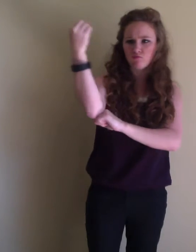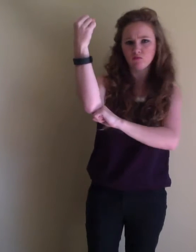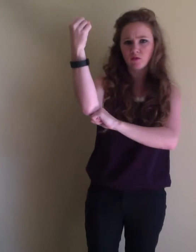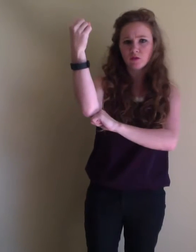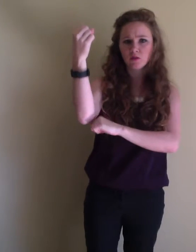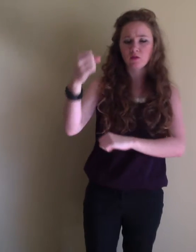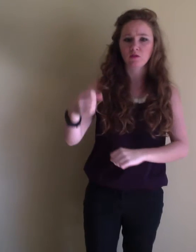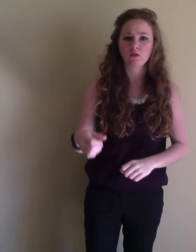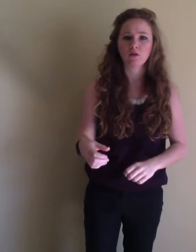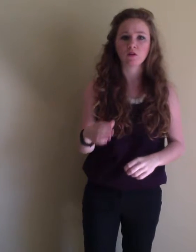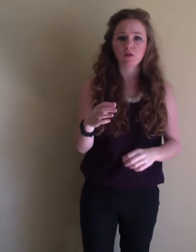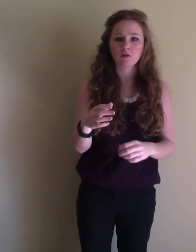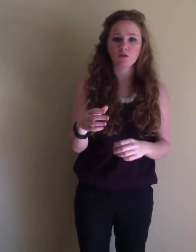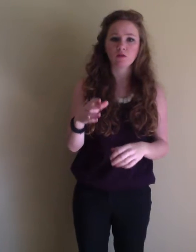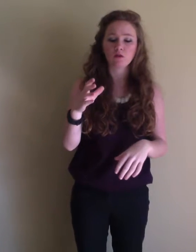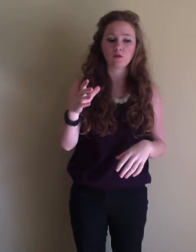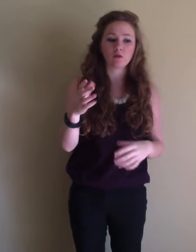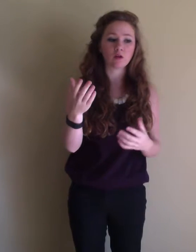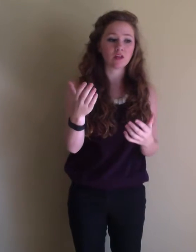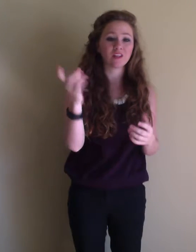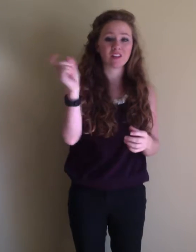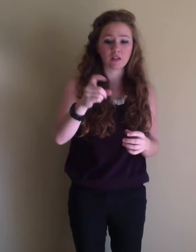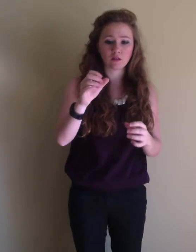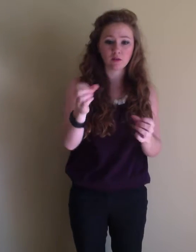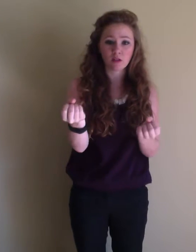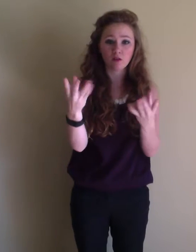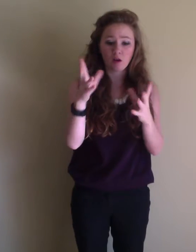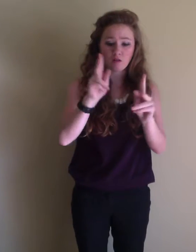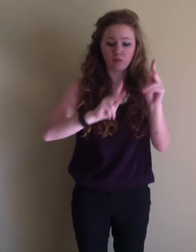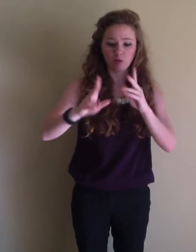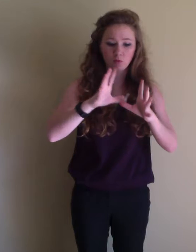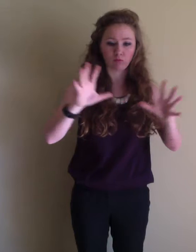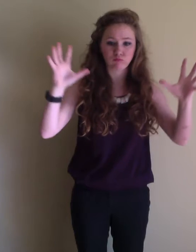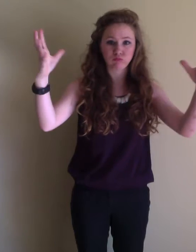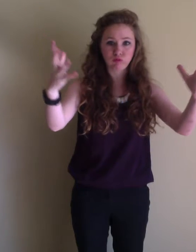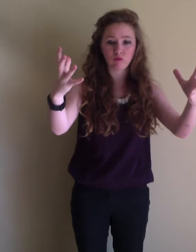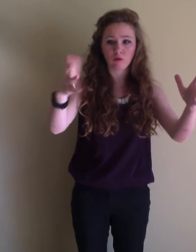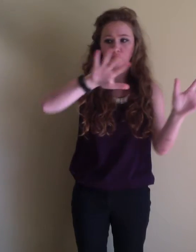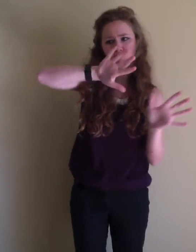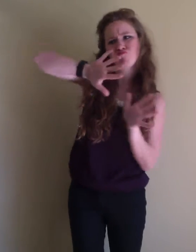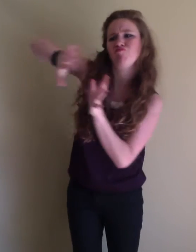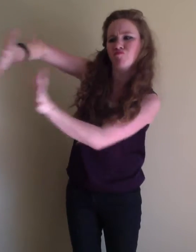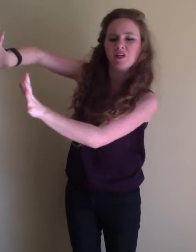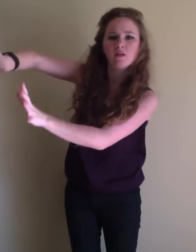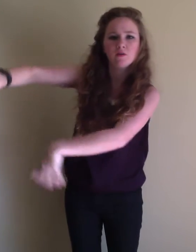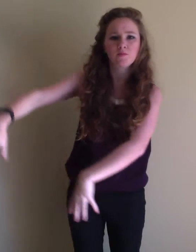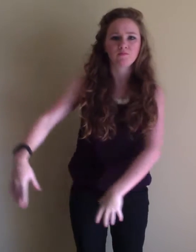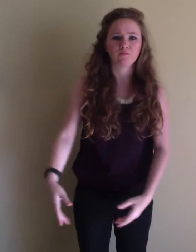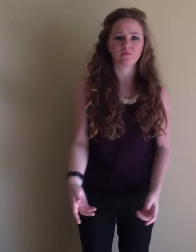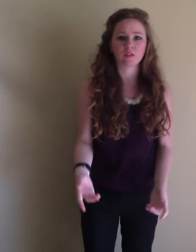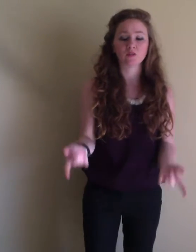be you. It has to be like school-wide and for a long period of time, and things will change. That's what happened there. They repealed most of the Townshend